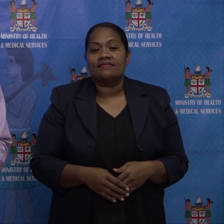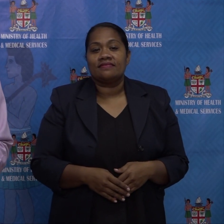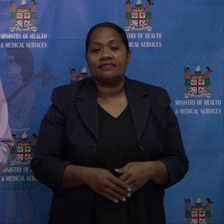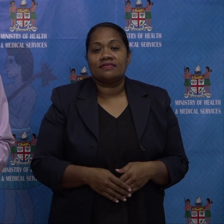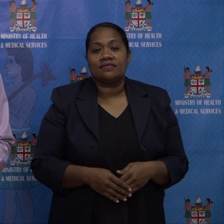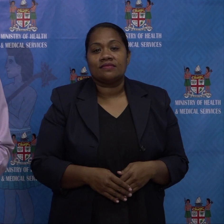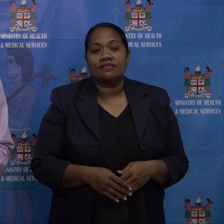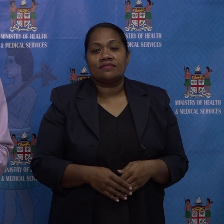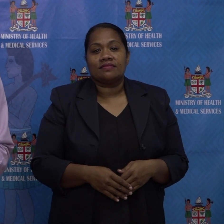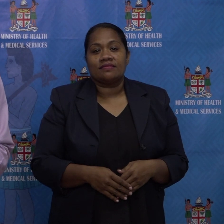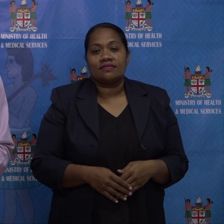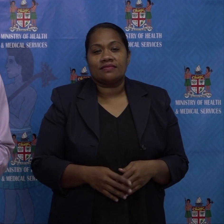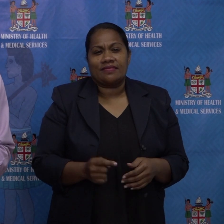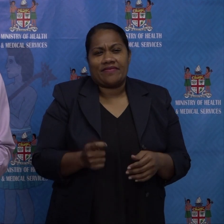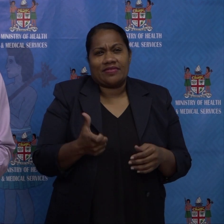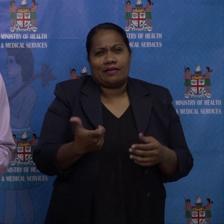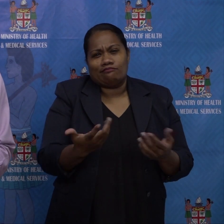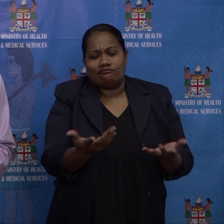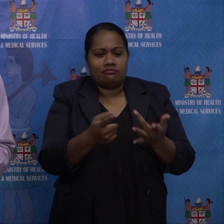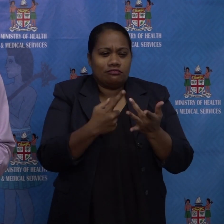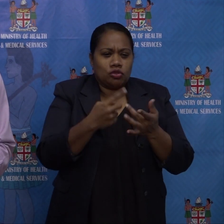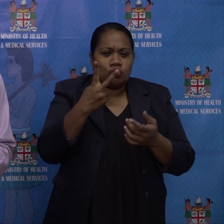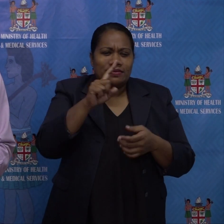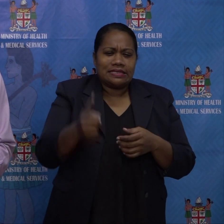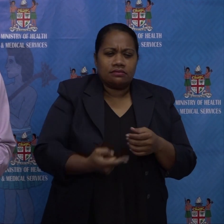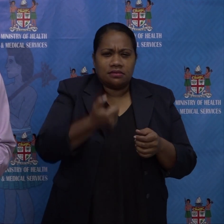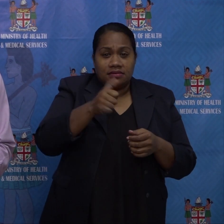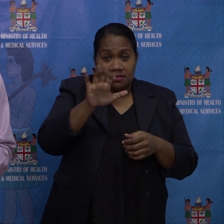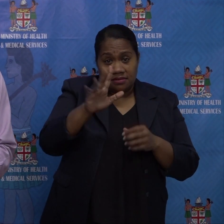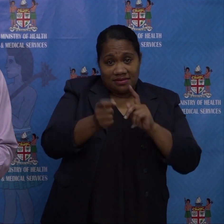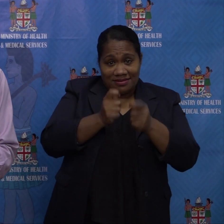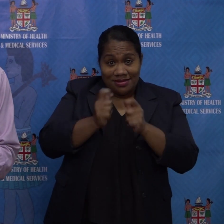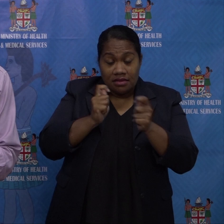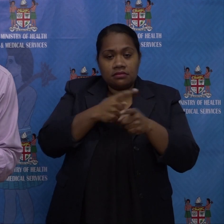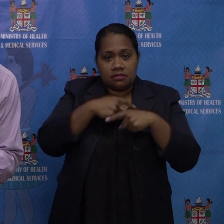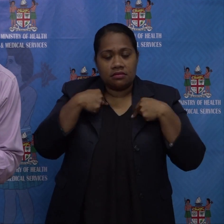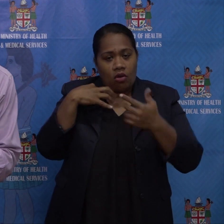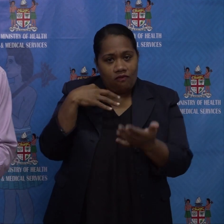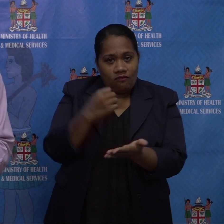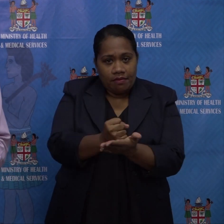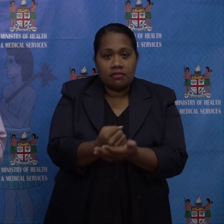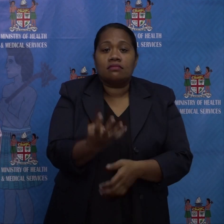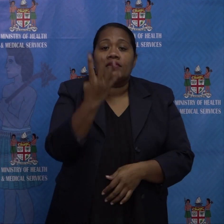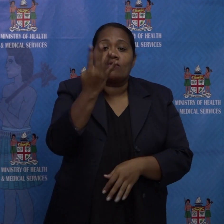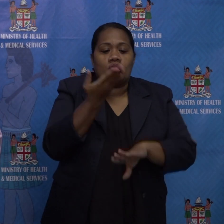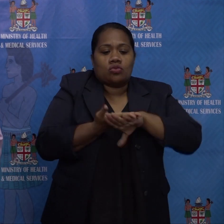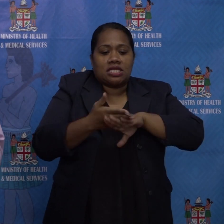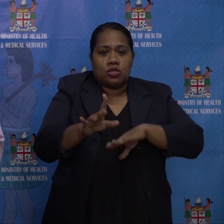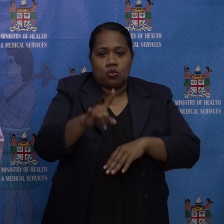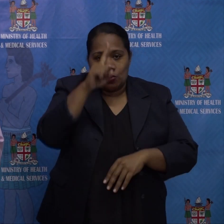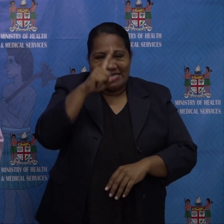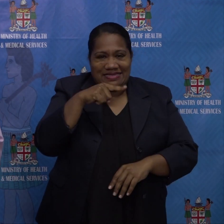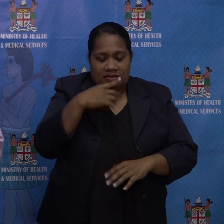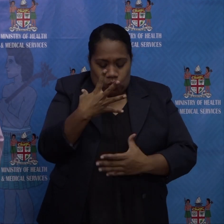After another 2,065 tests, we have confirmed 4 new cases of COVID-19